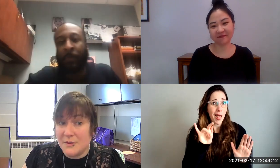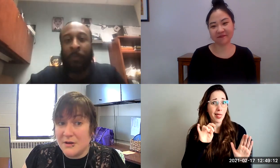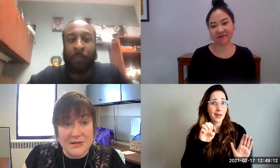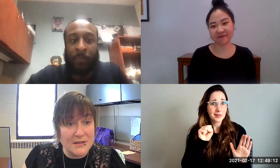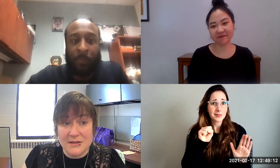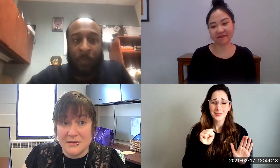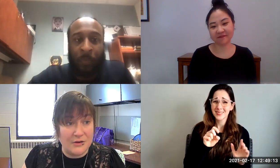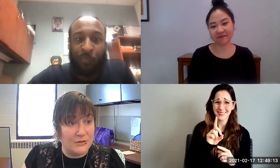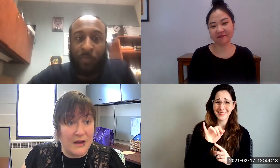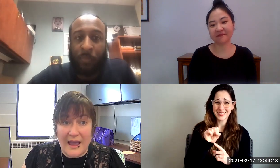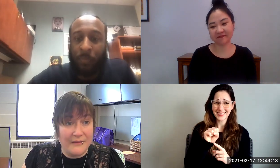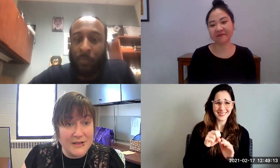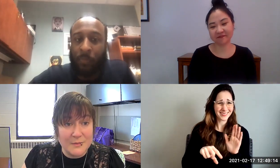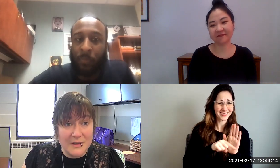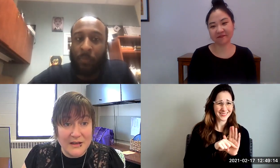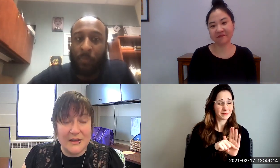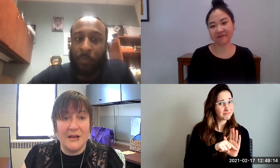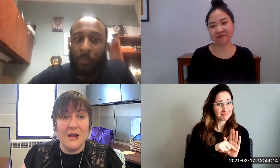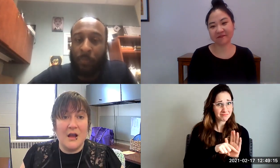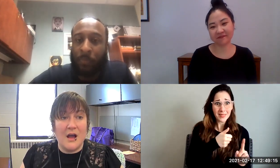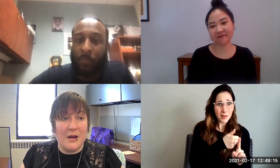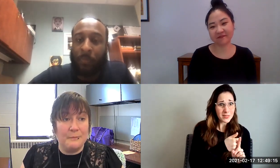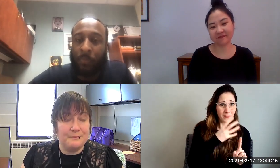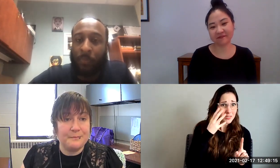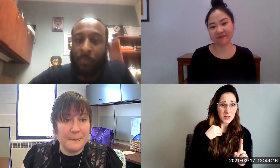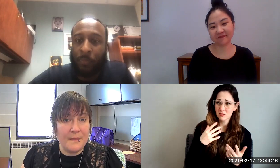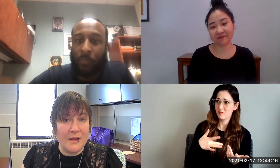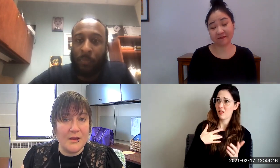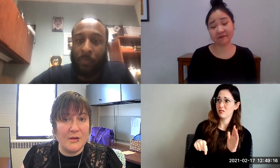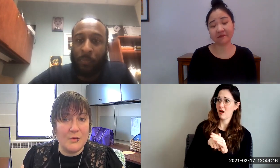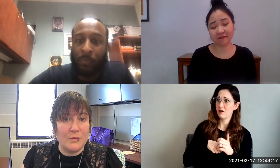those experiences do not have a disability.